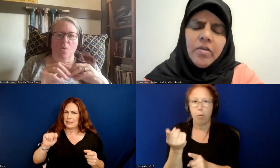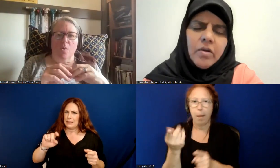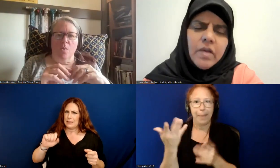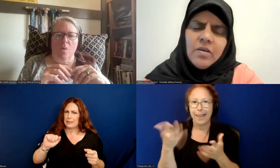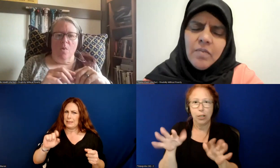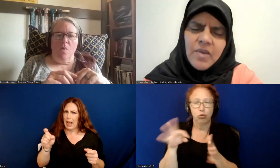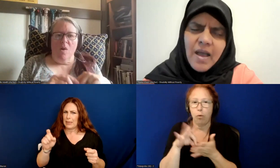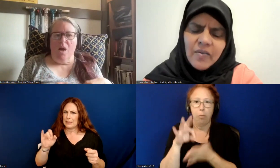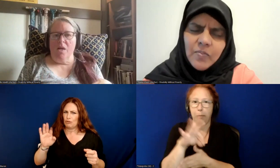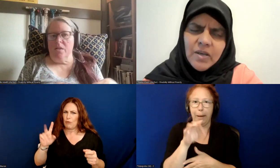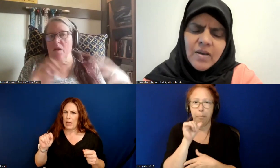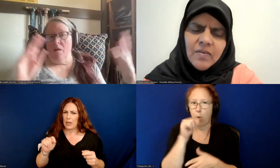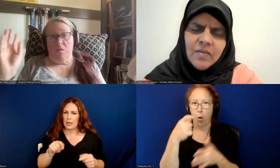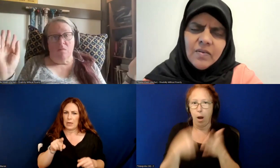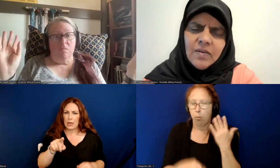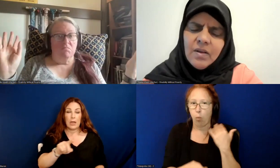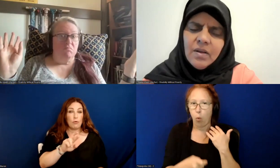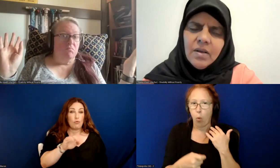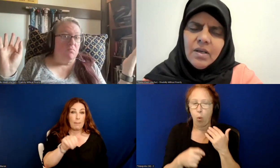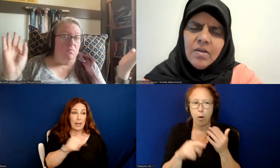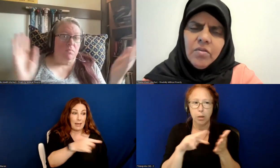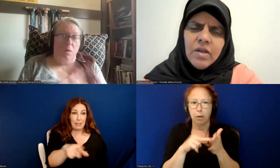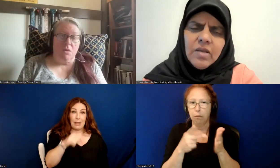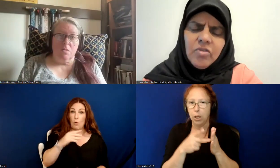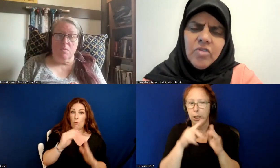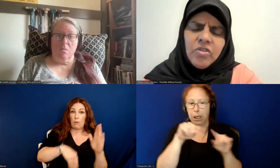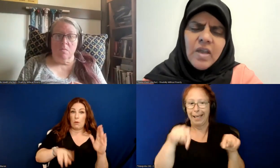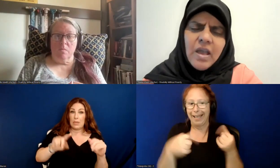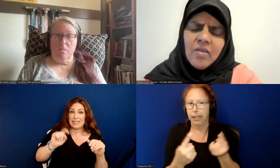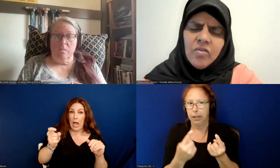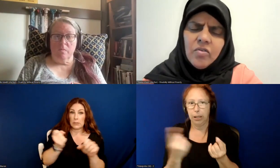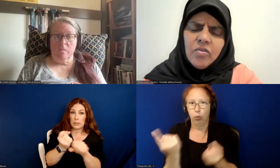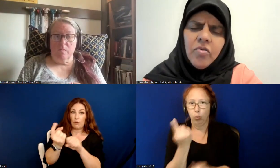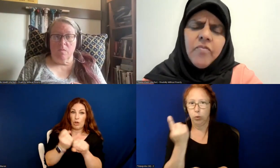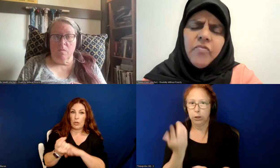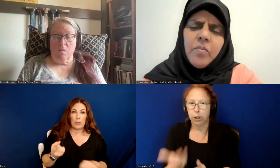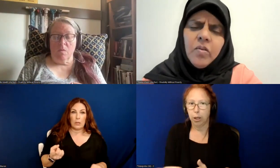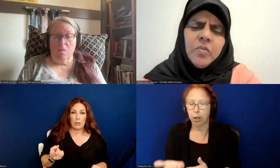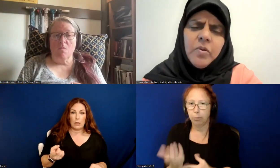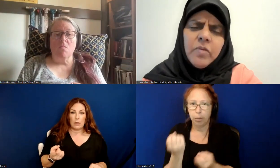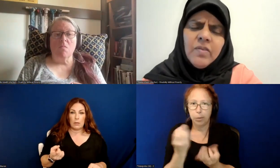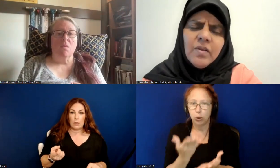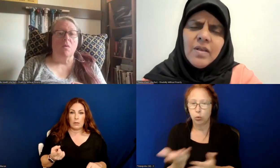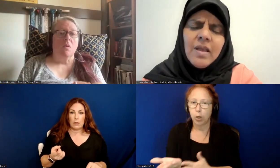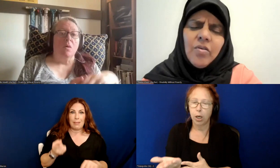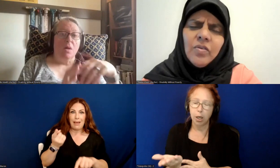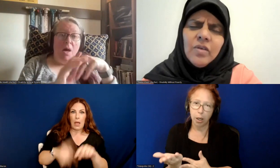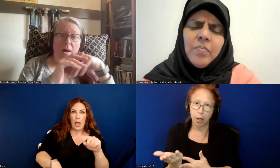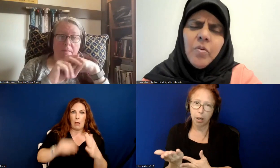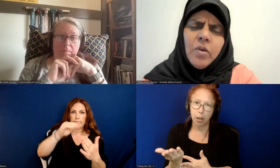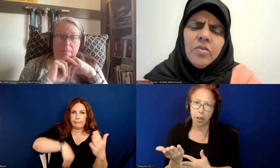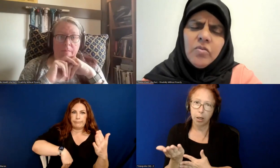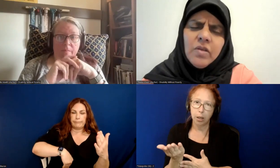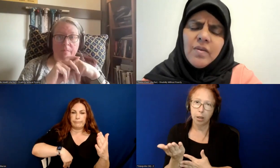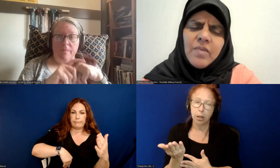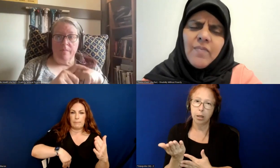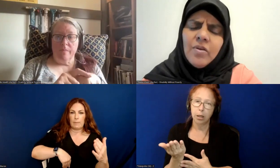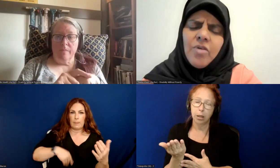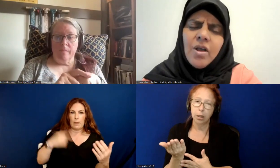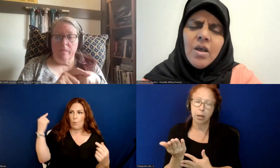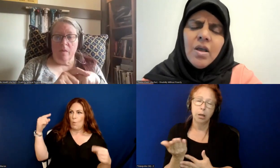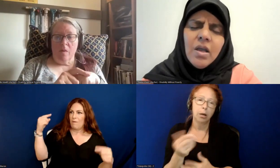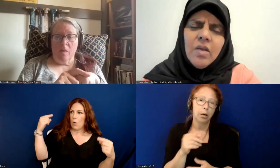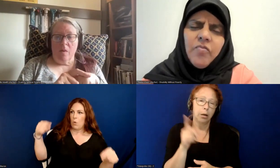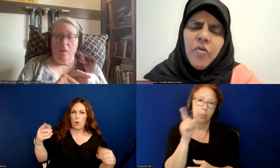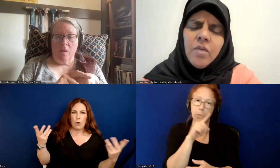don't file So, their income tax because, no, they just can't do it for multiple reasons, and they don't see the yeah, point to it sometimes.